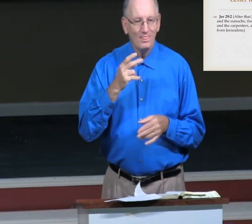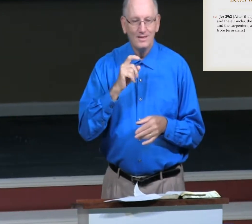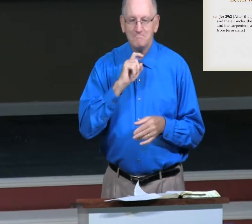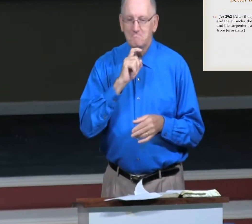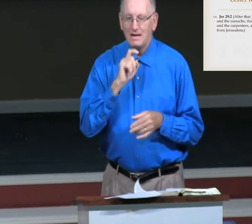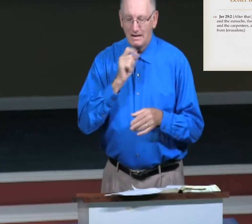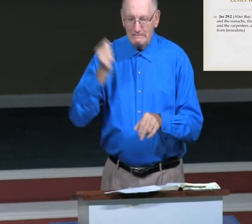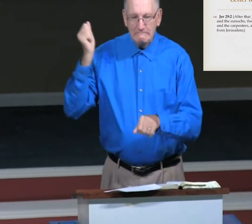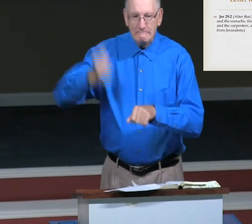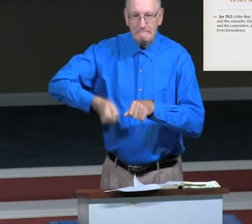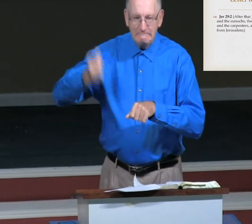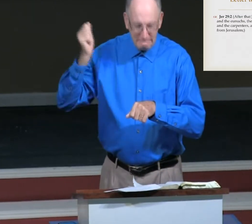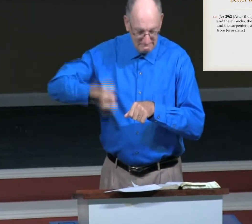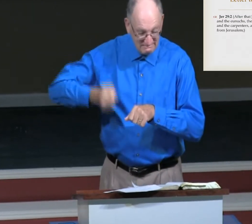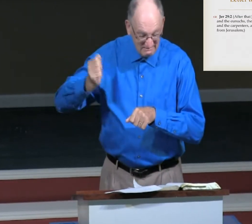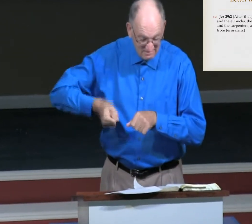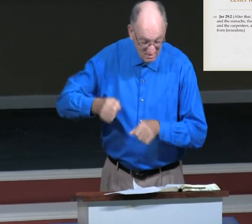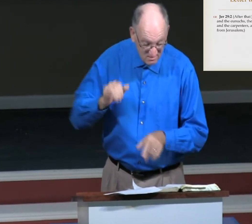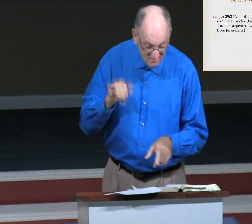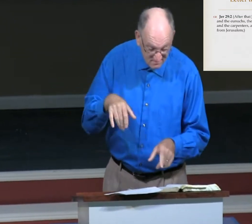When they say smiths, it's talking about the blacksmiths.